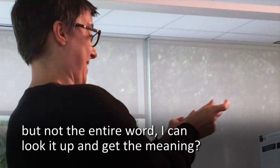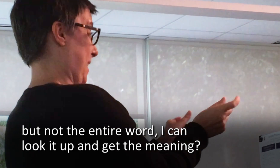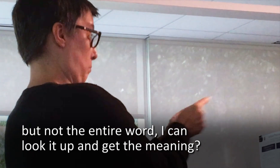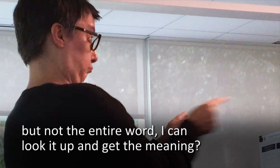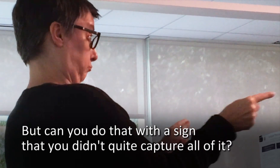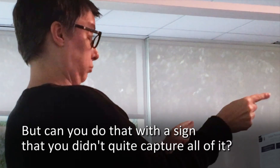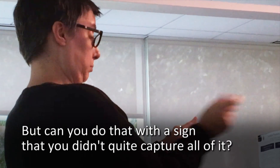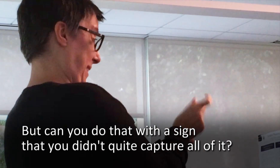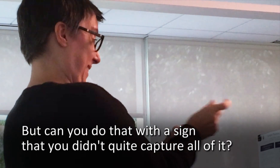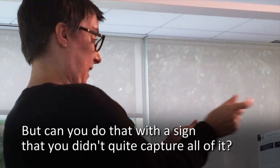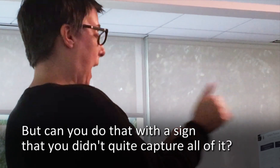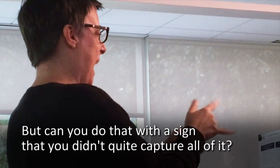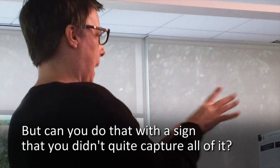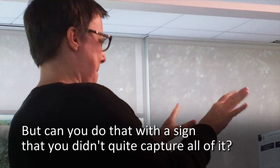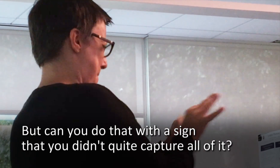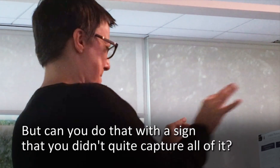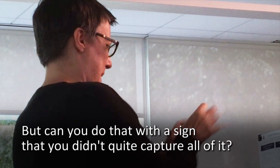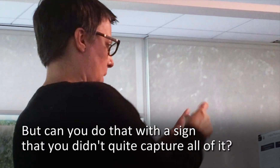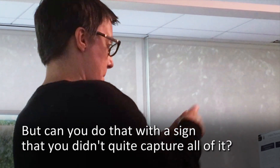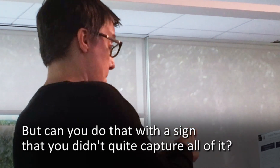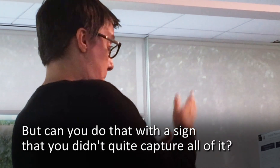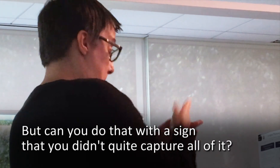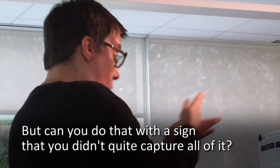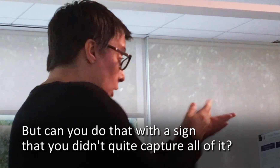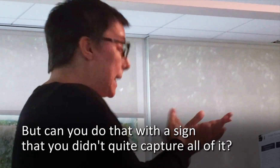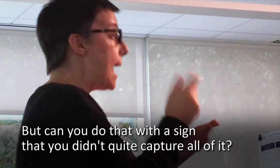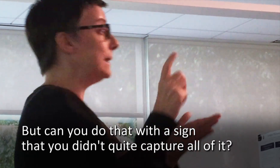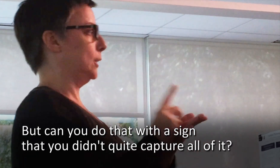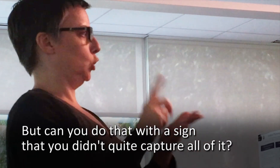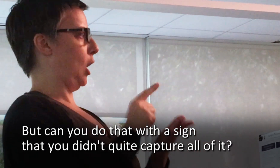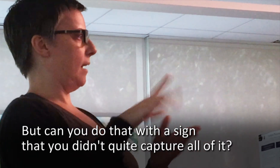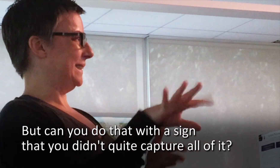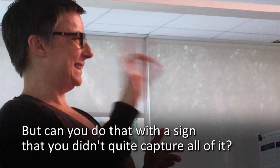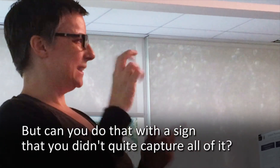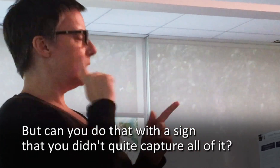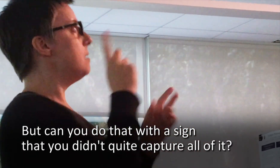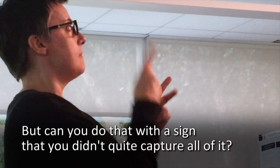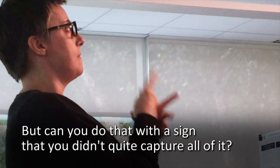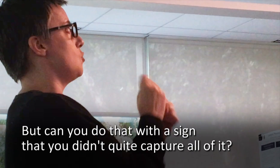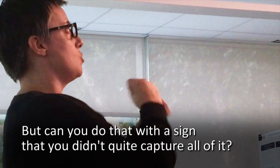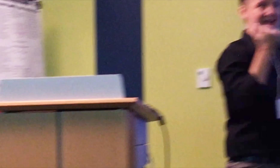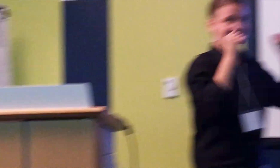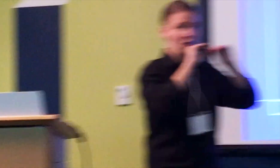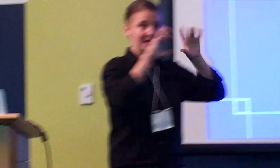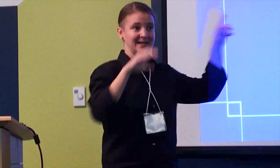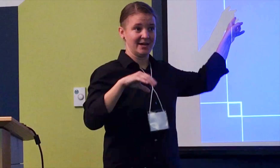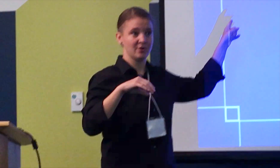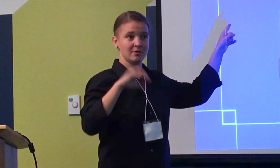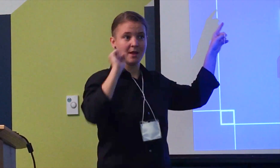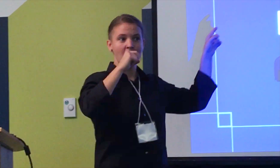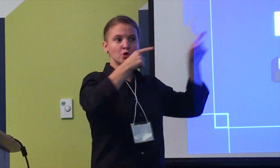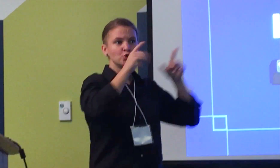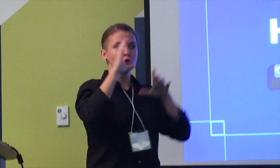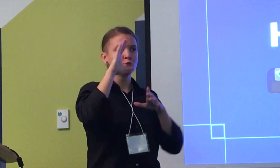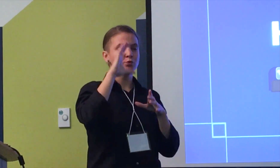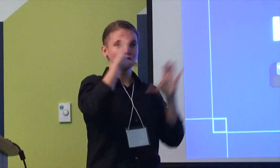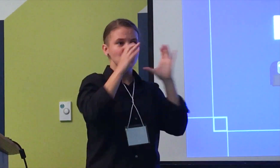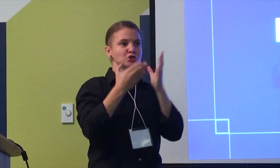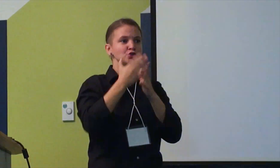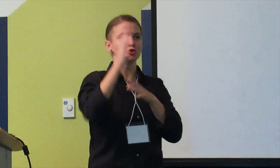but can you do that with a sign that you didn't quite capture all of it? I see what you mean. On ASL Clear, if a student, let's